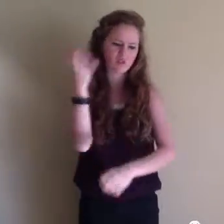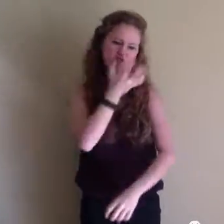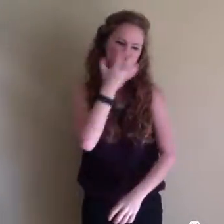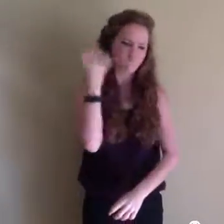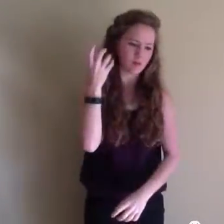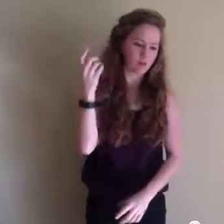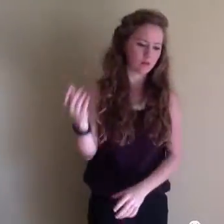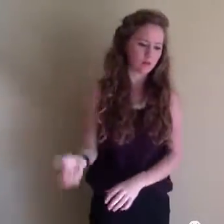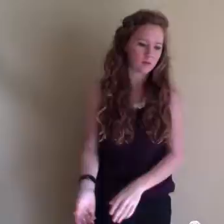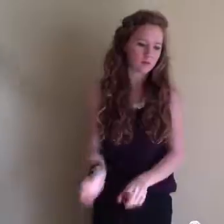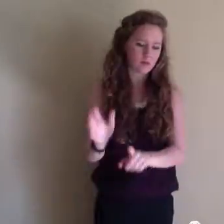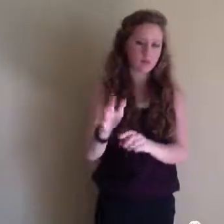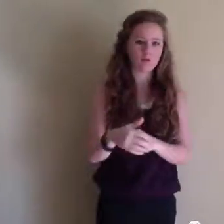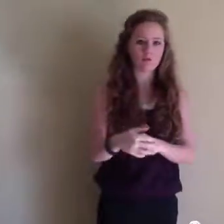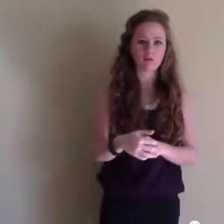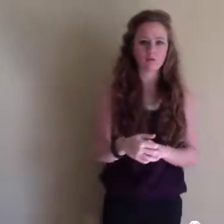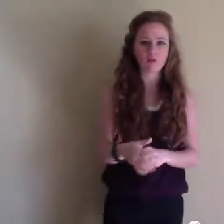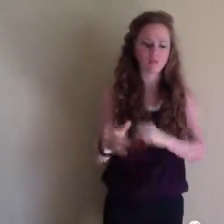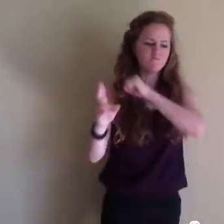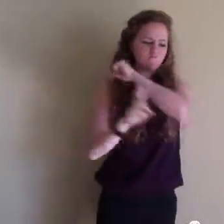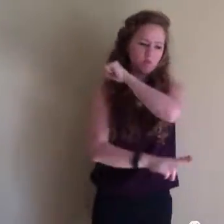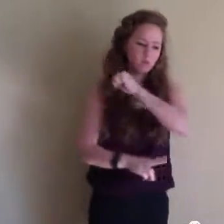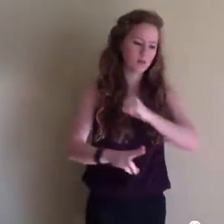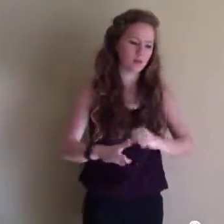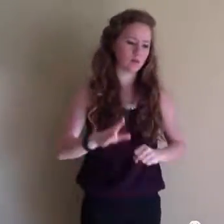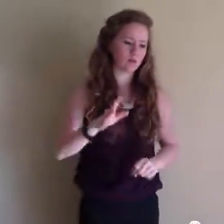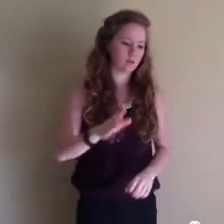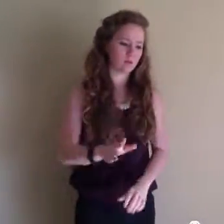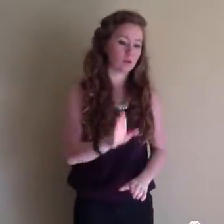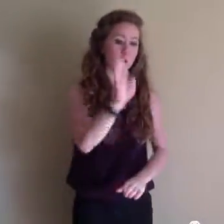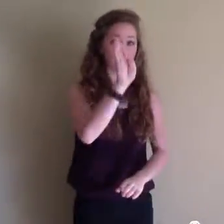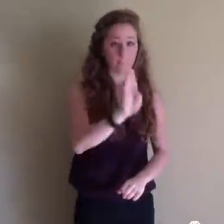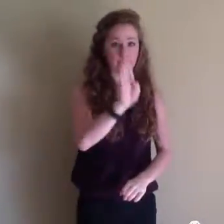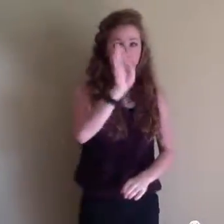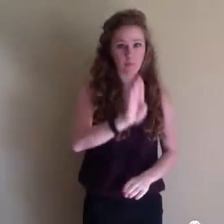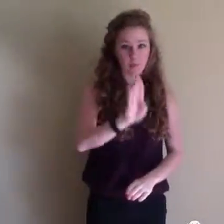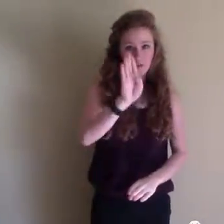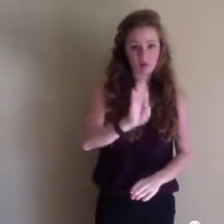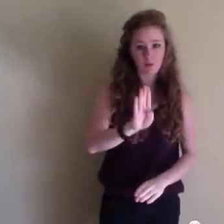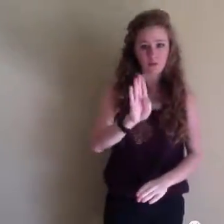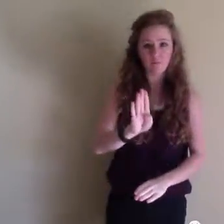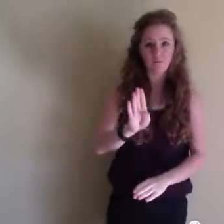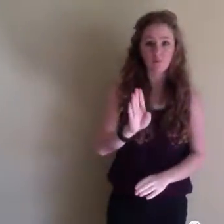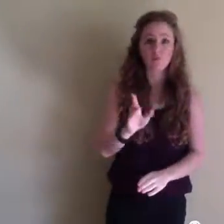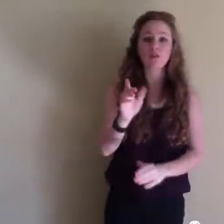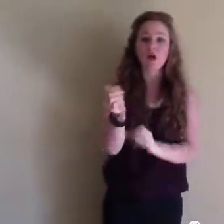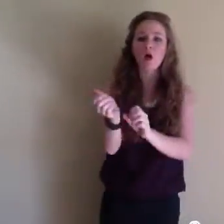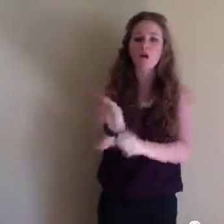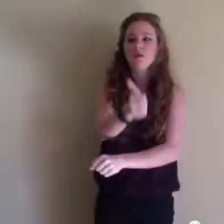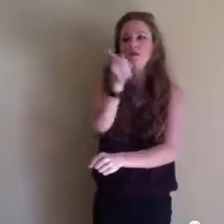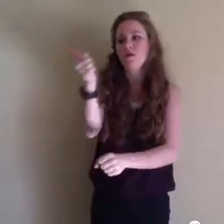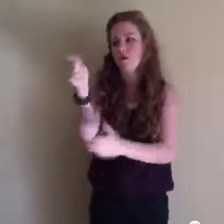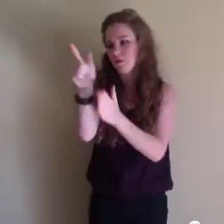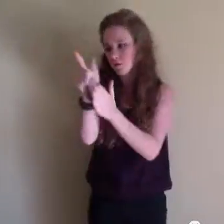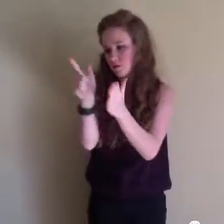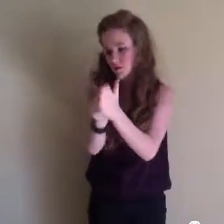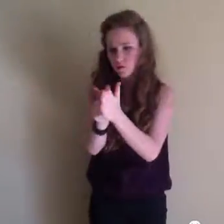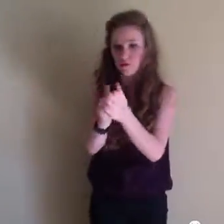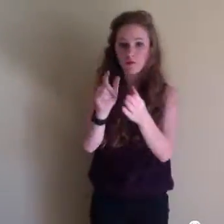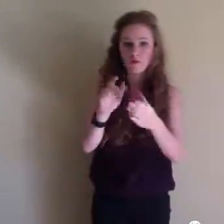England government was angry and punished Boston by